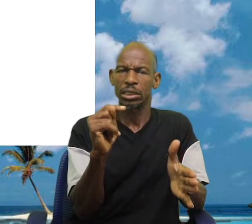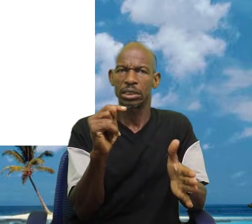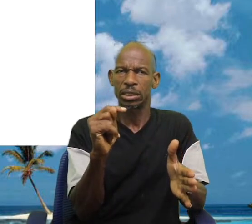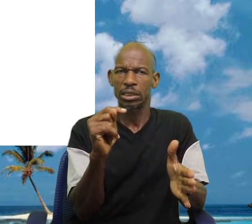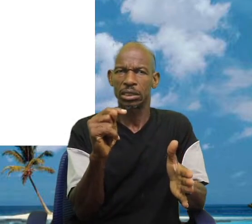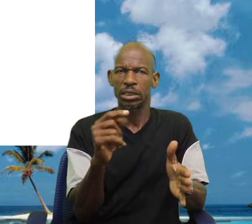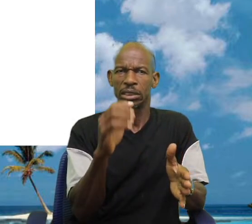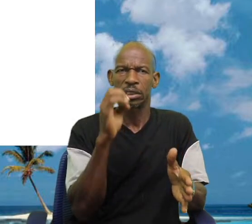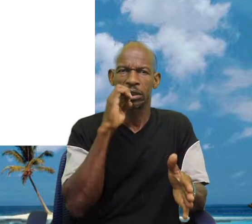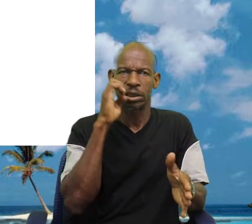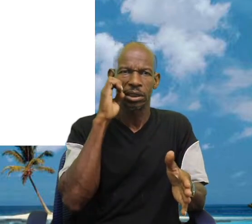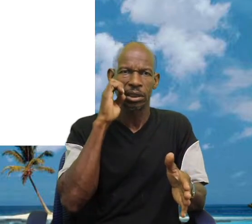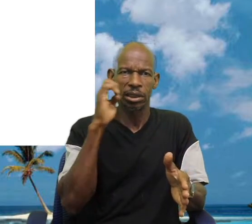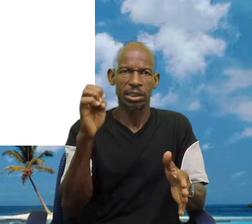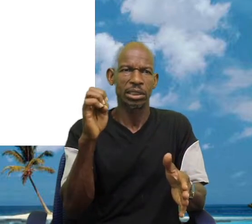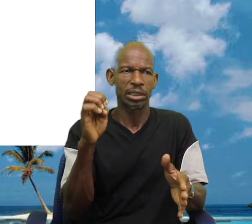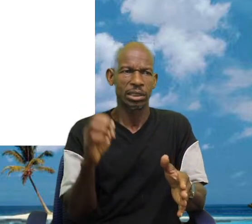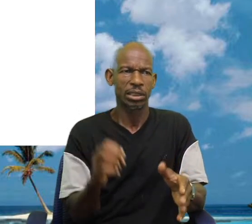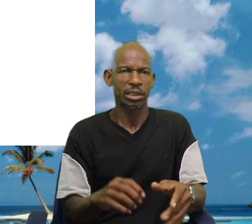she,